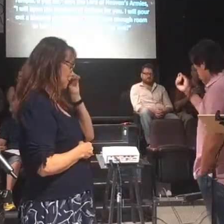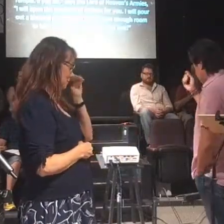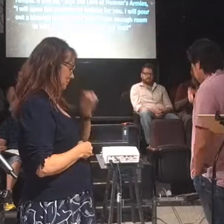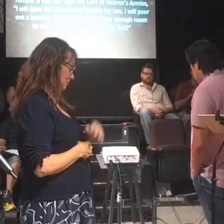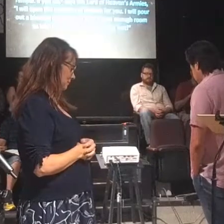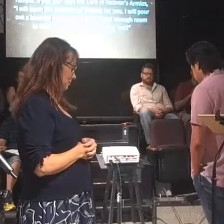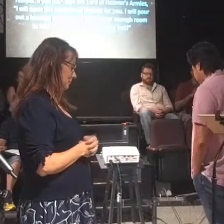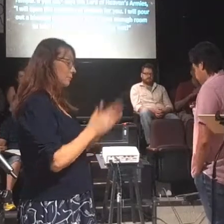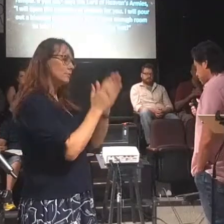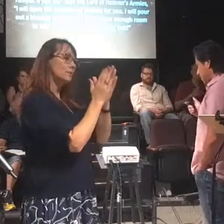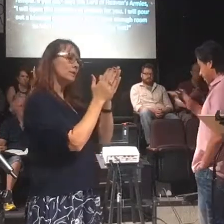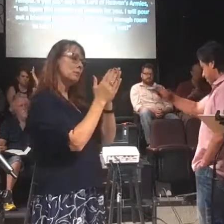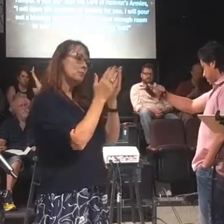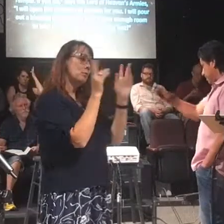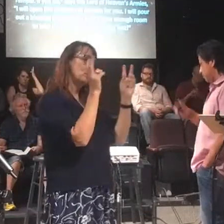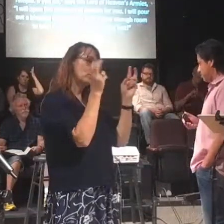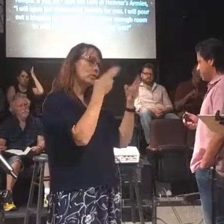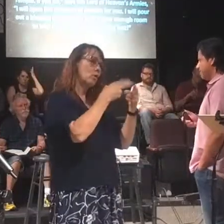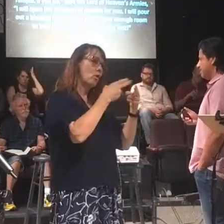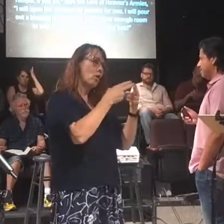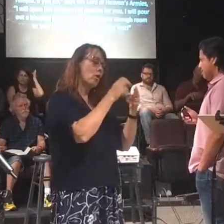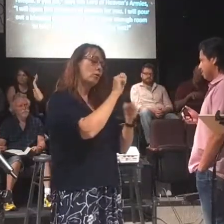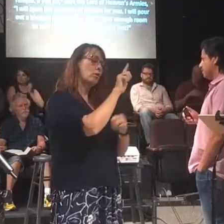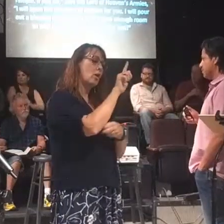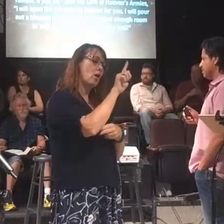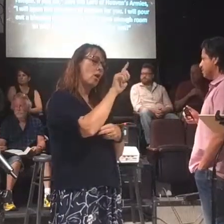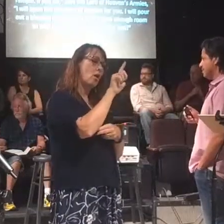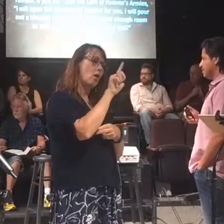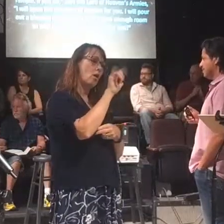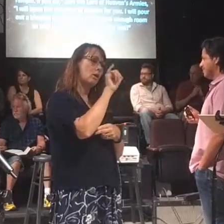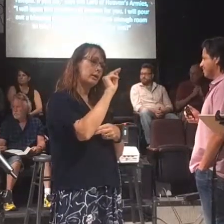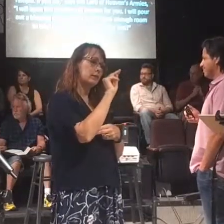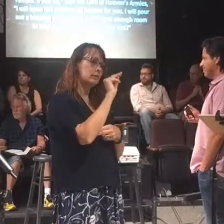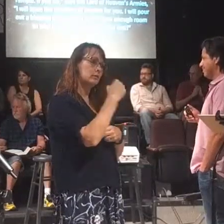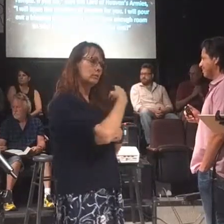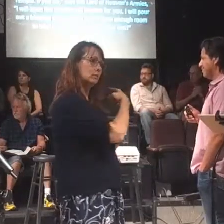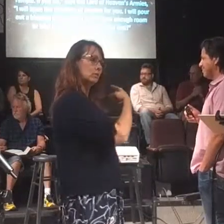There's actually a book called All In that I just gave John. Are you reading the book, John?